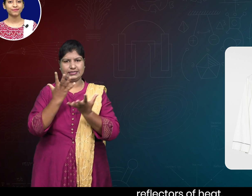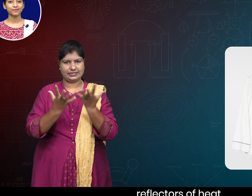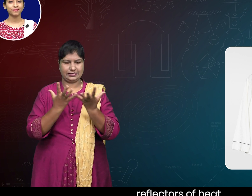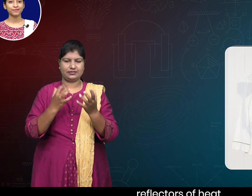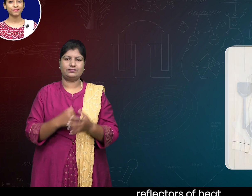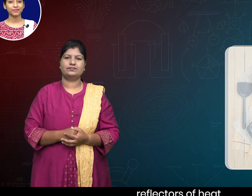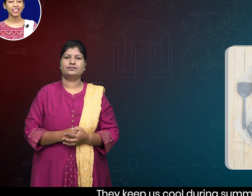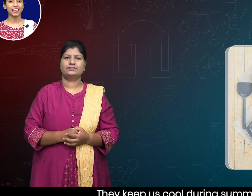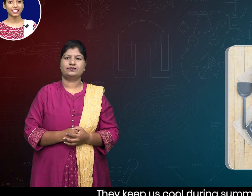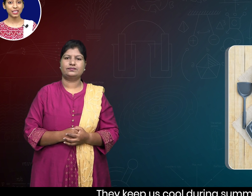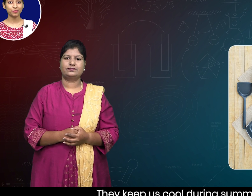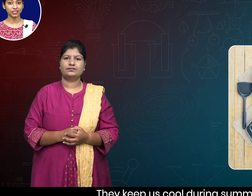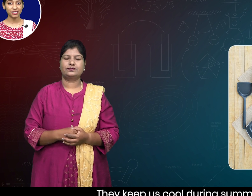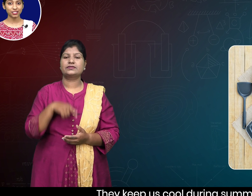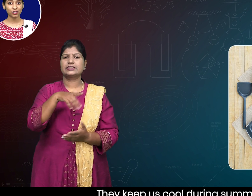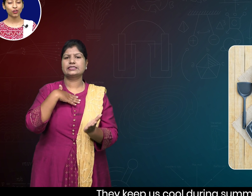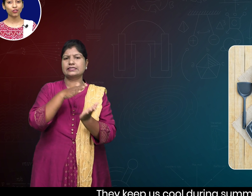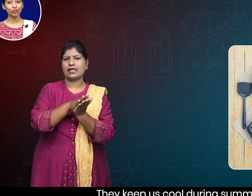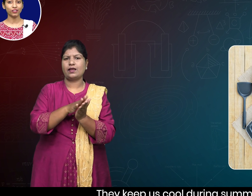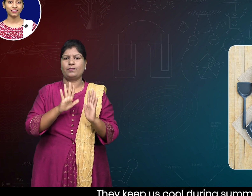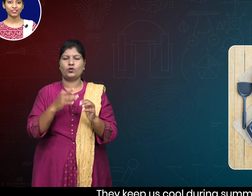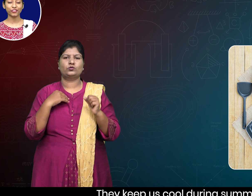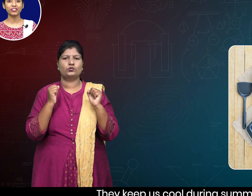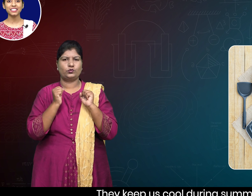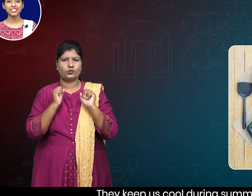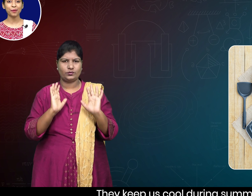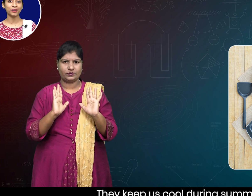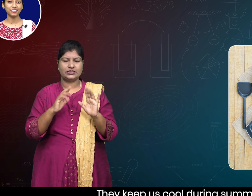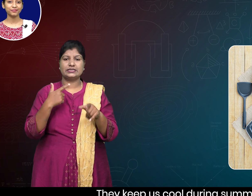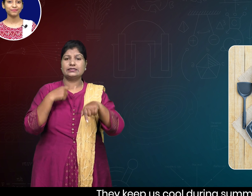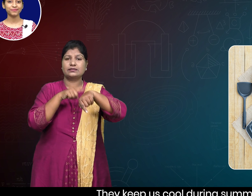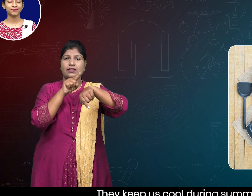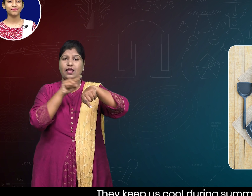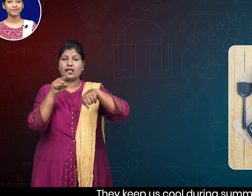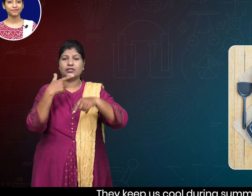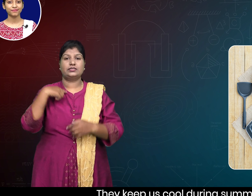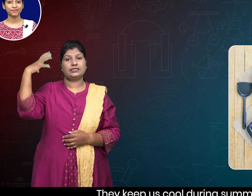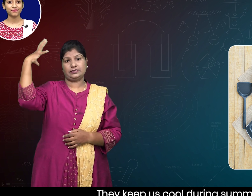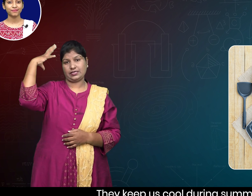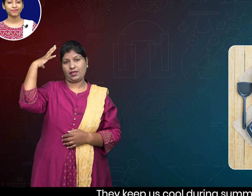They keep us cool during summer.